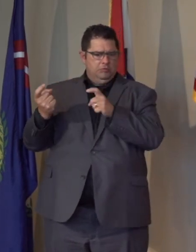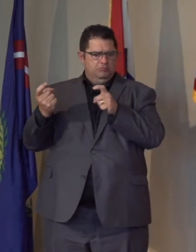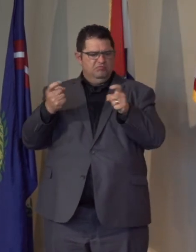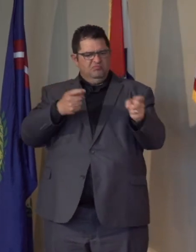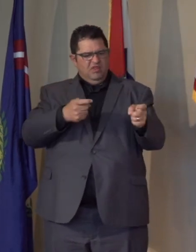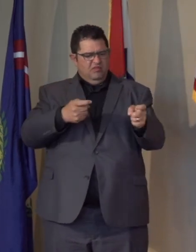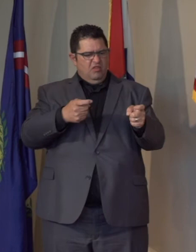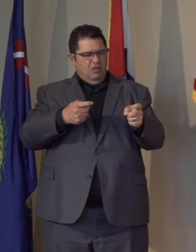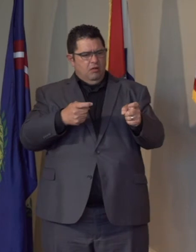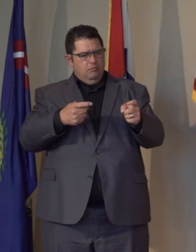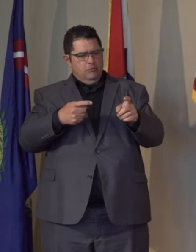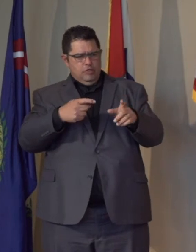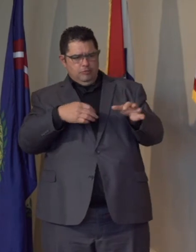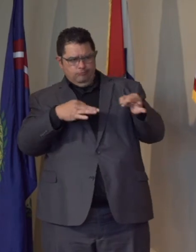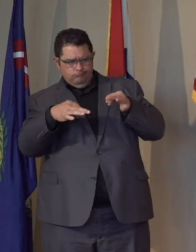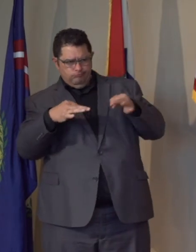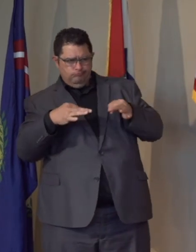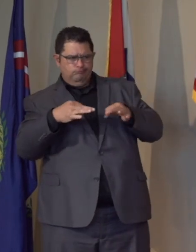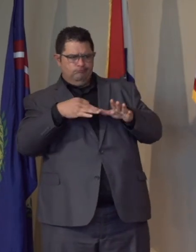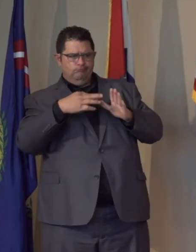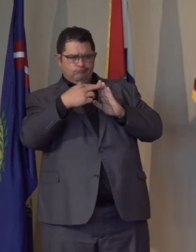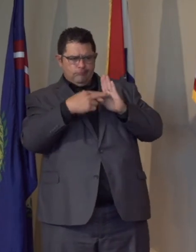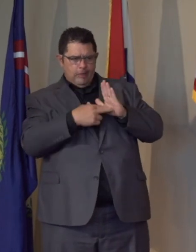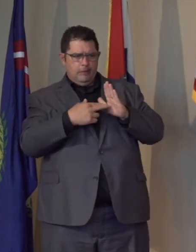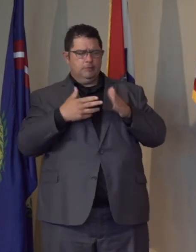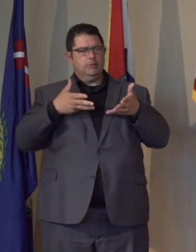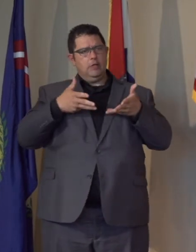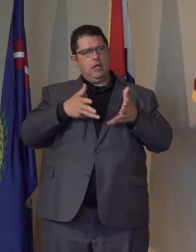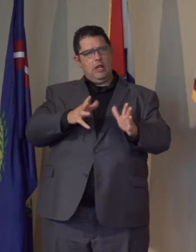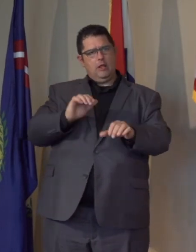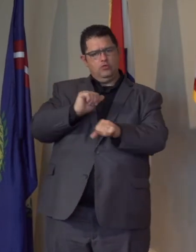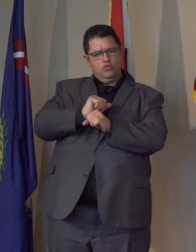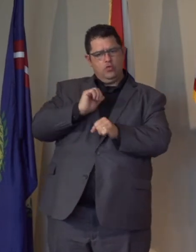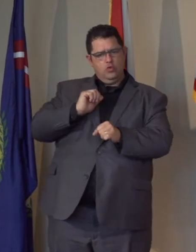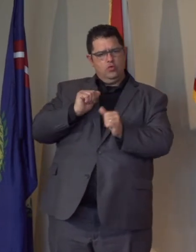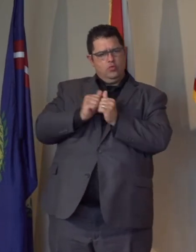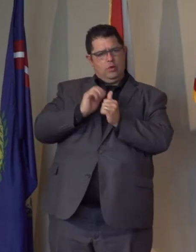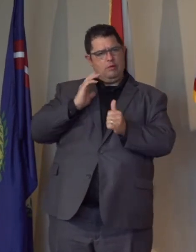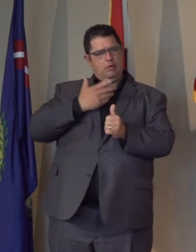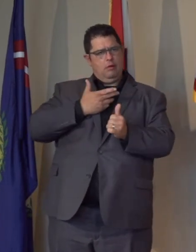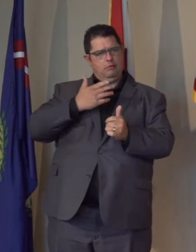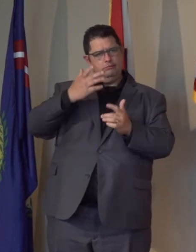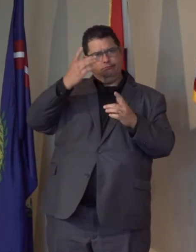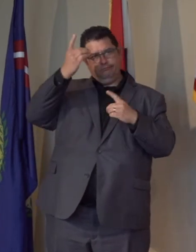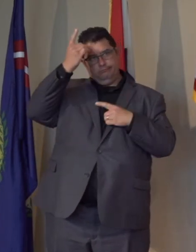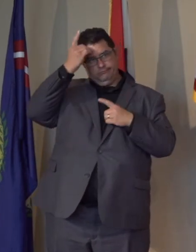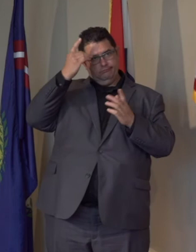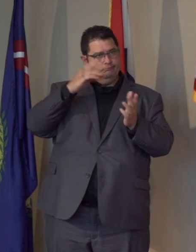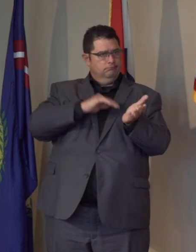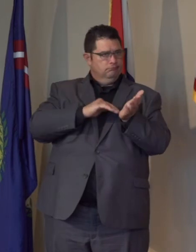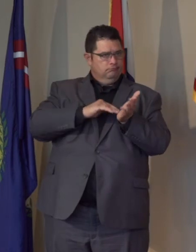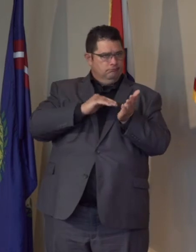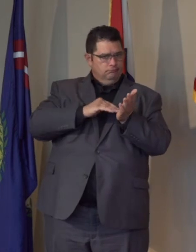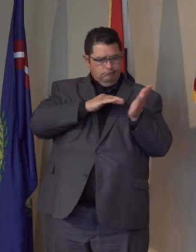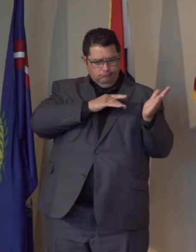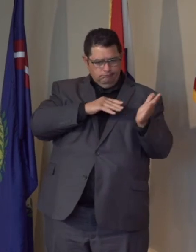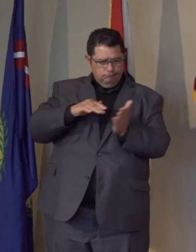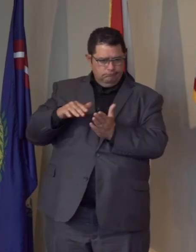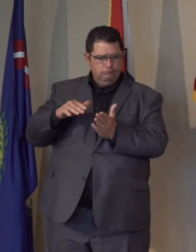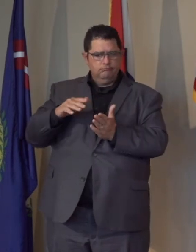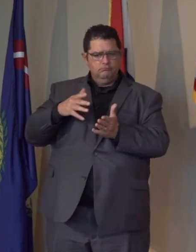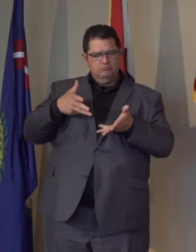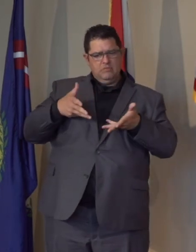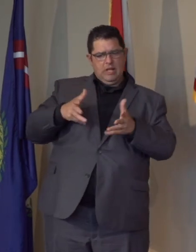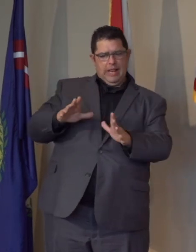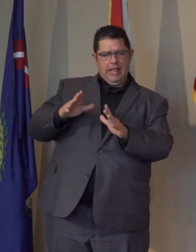guidance, allowing us to work with our epidemiologist to expand the ability for kids to